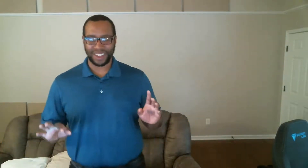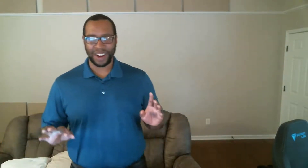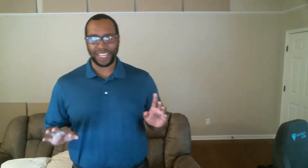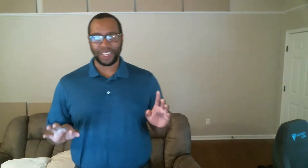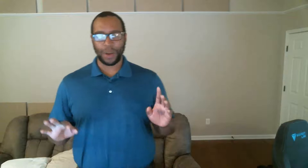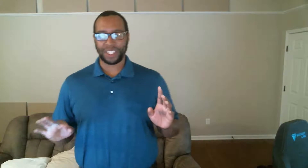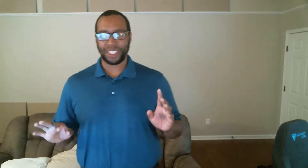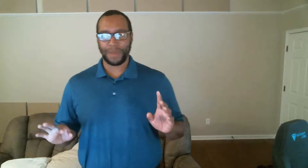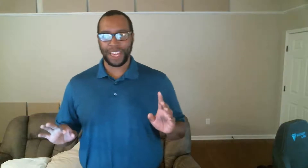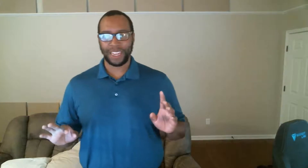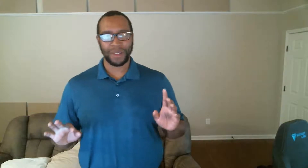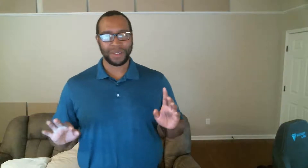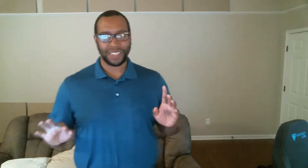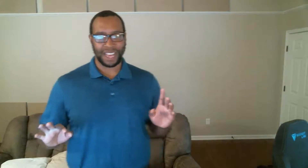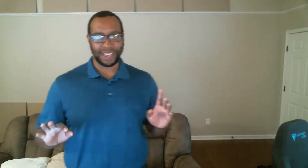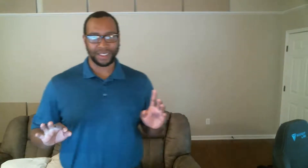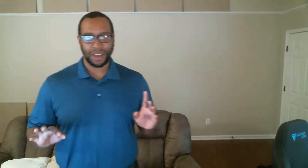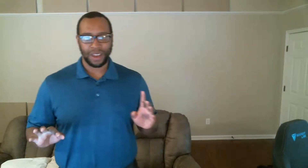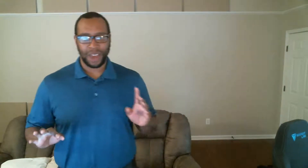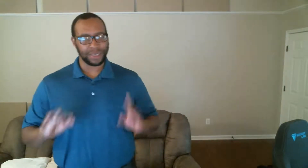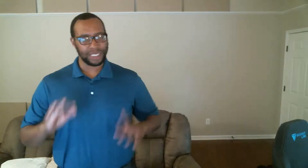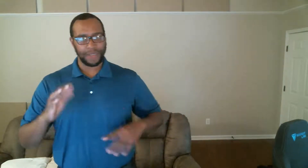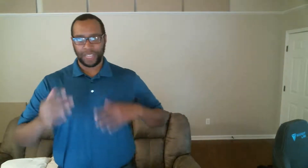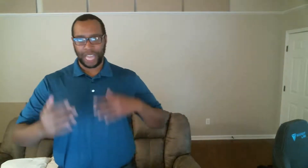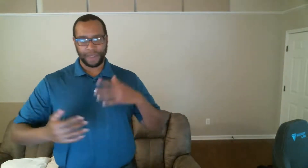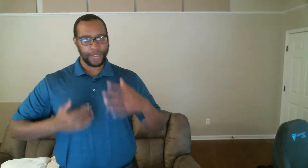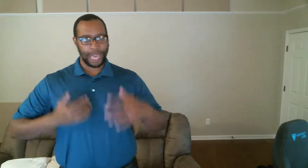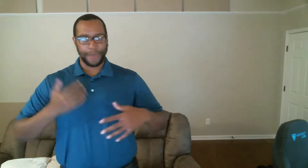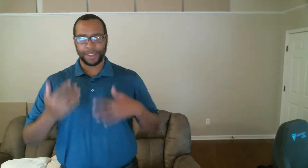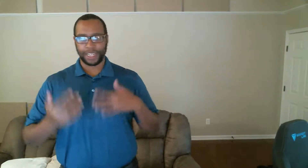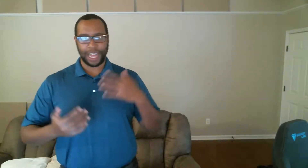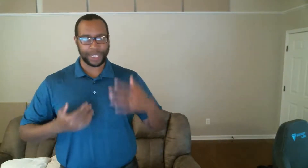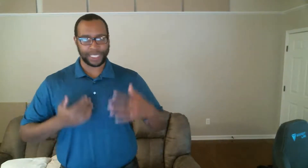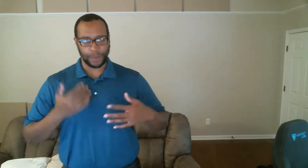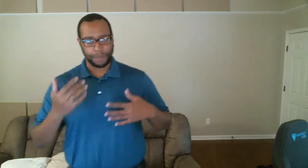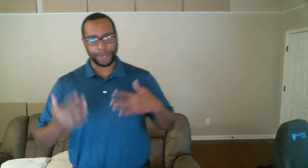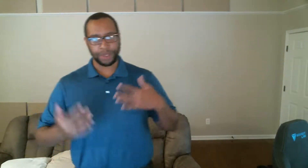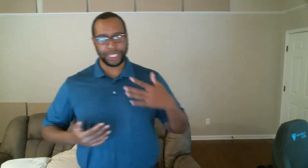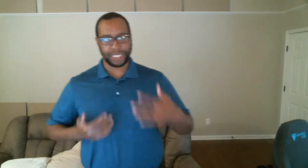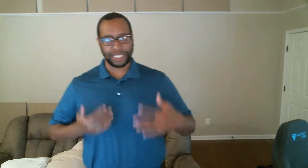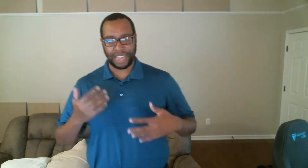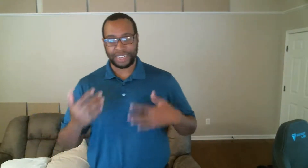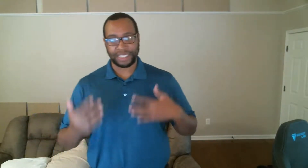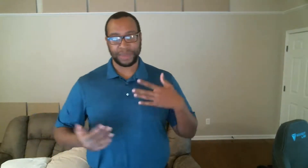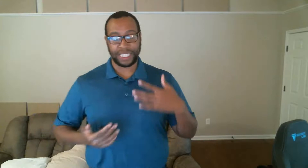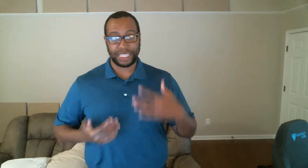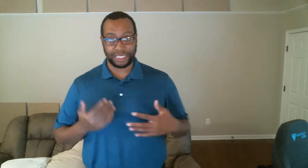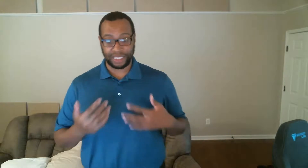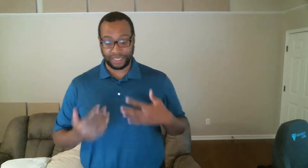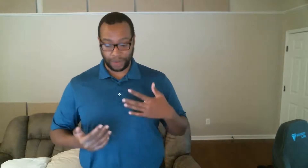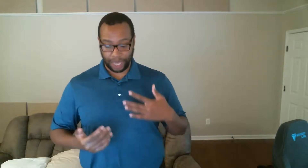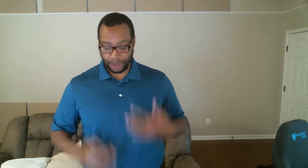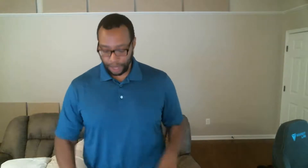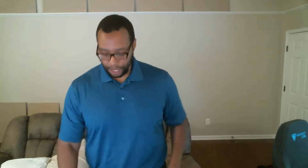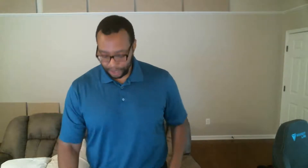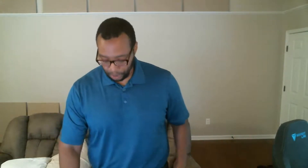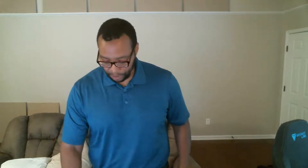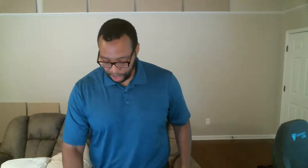Any questions about any of those signs? I'm just giving you a lot of vocabulary tonight because I want to build you into signing some sentences, okay? So if you just